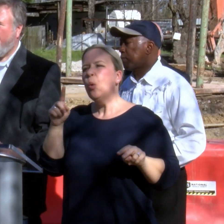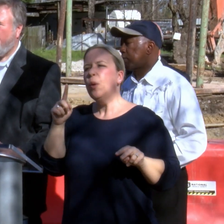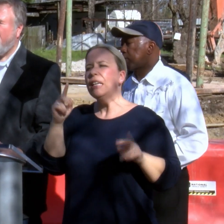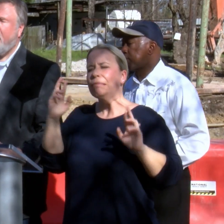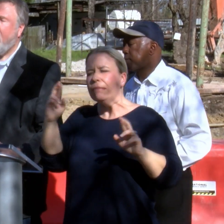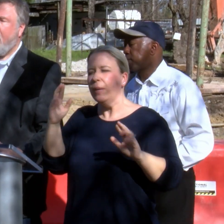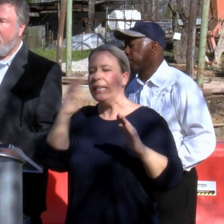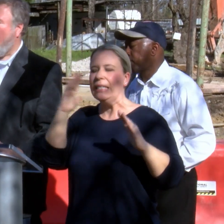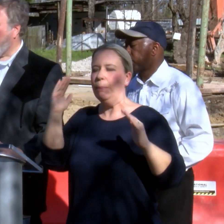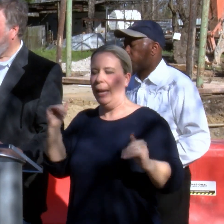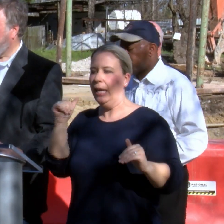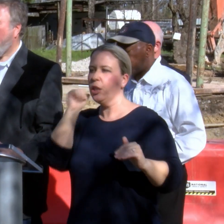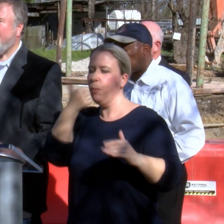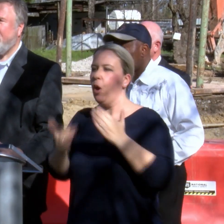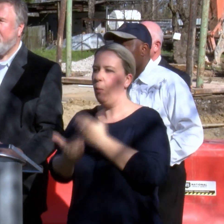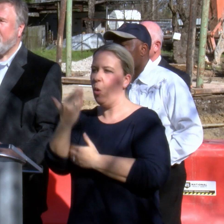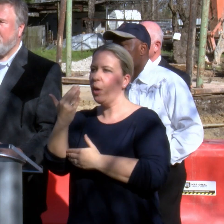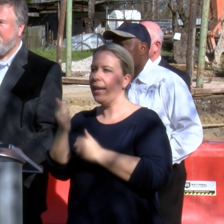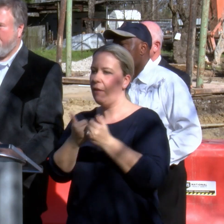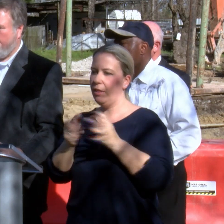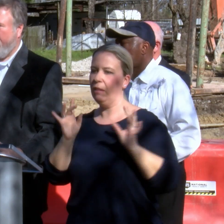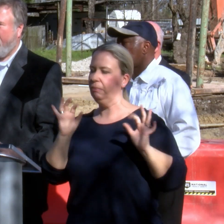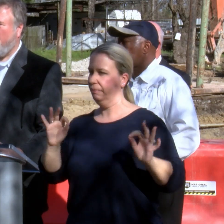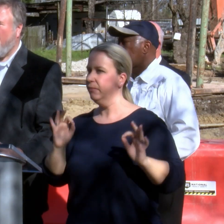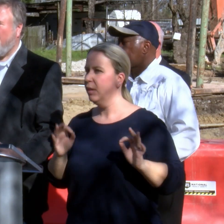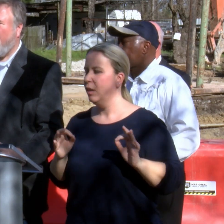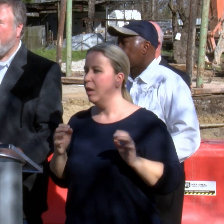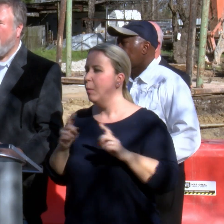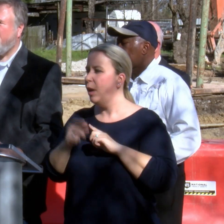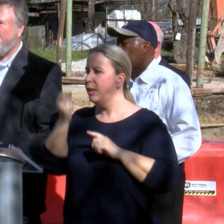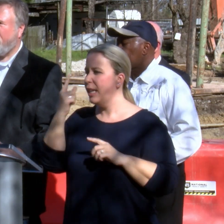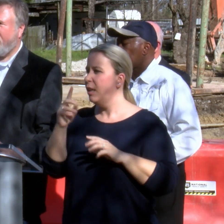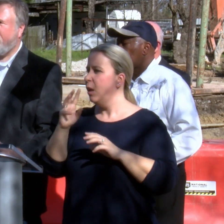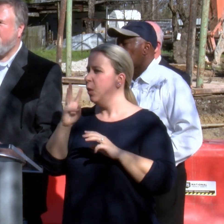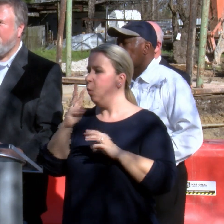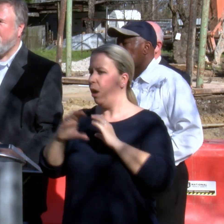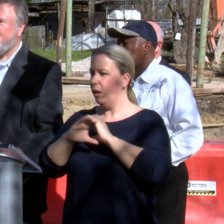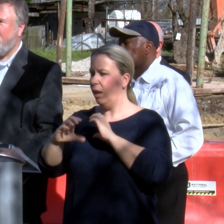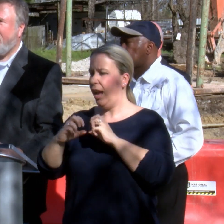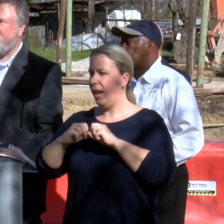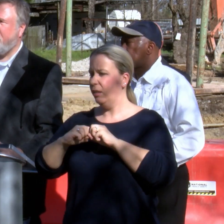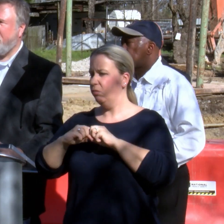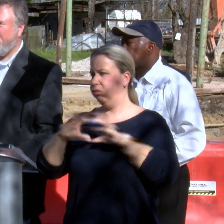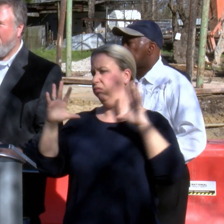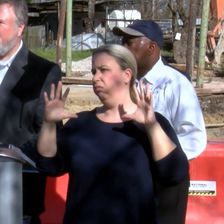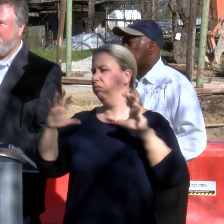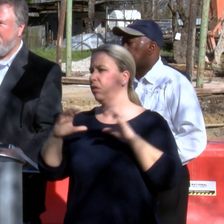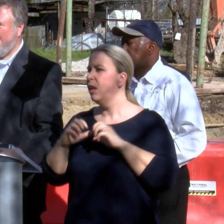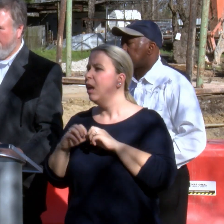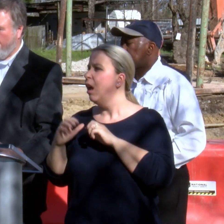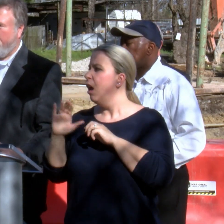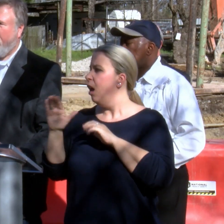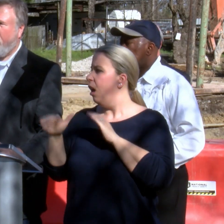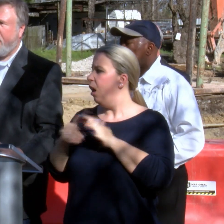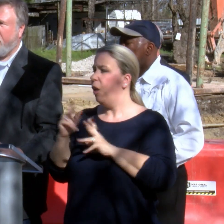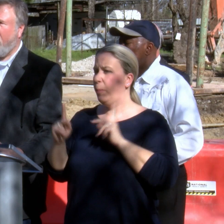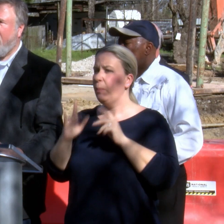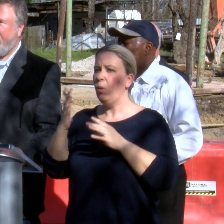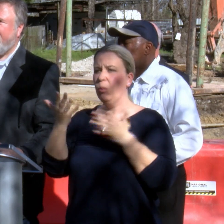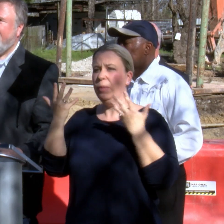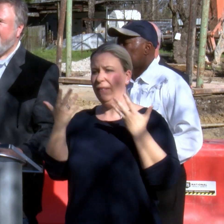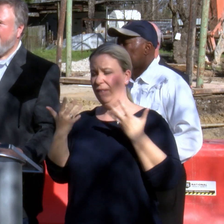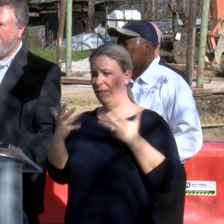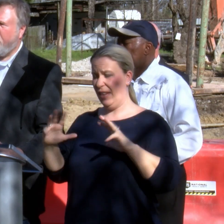tomorrow morning. What happened here was we had the water line rupture. The crews will actually be done with repairing